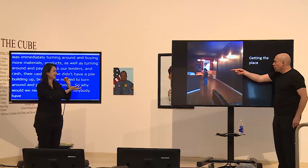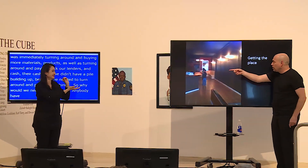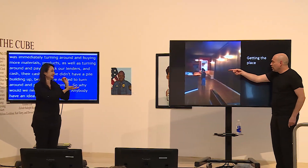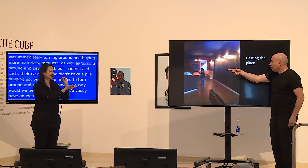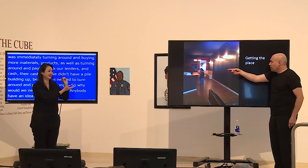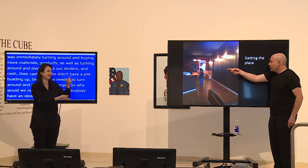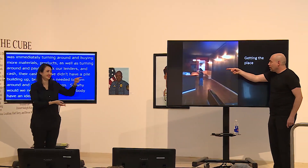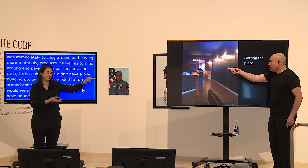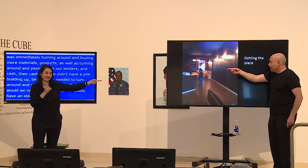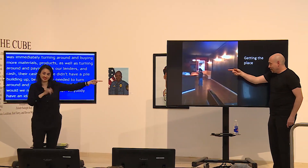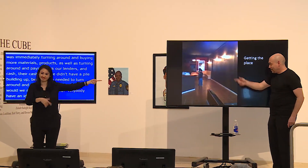you? You know the answer.